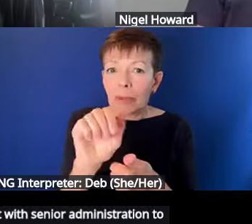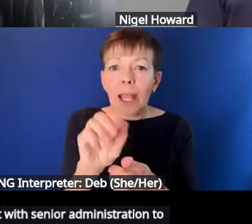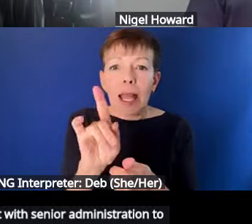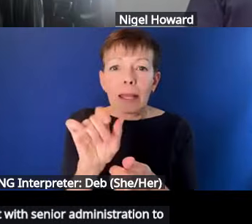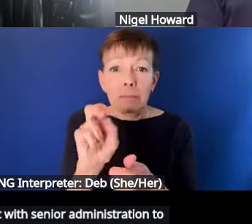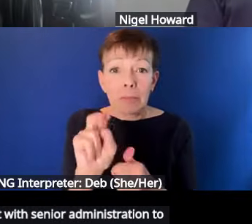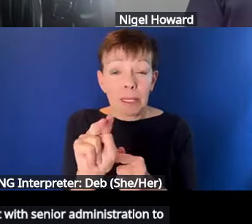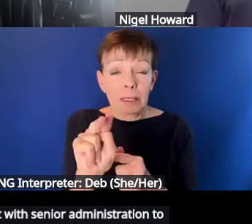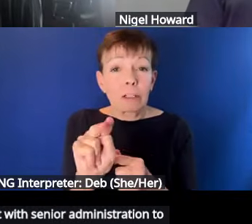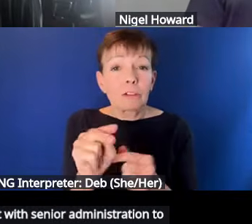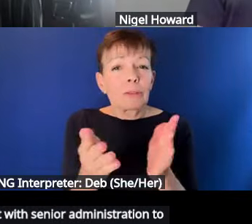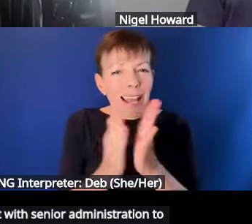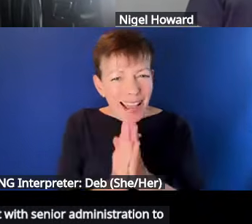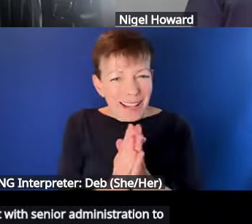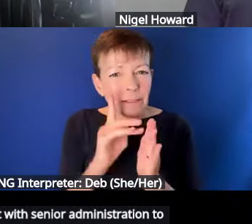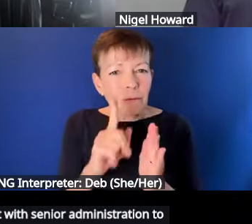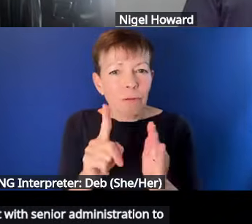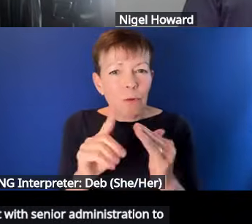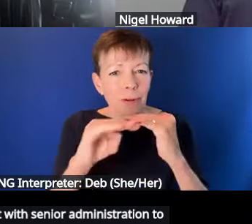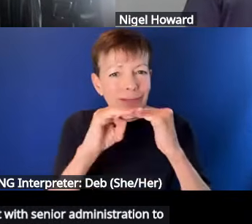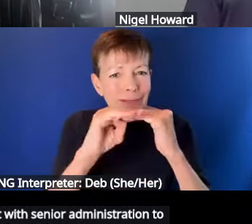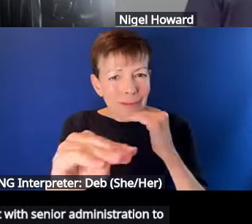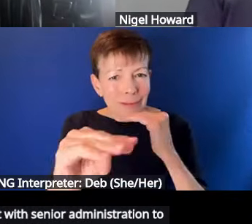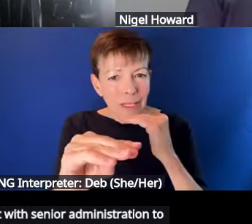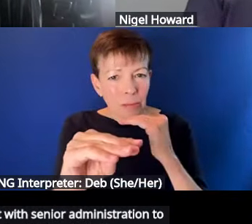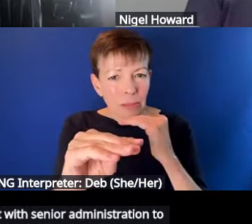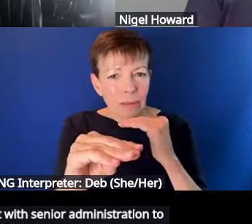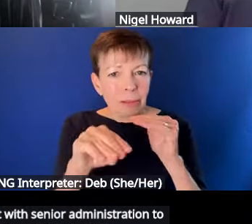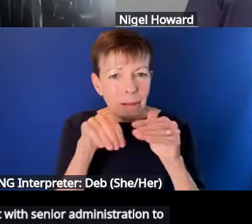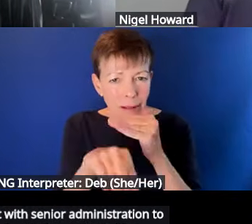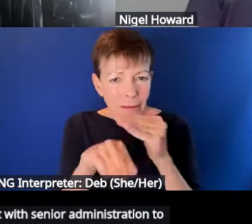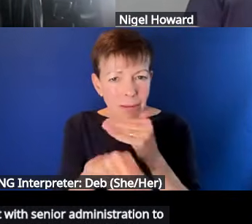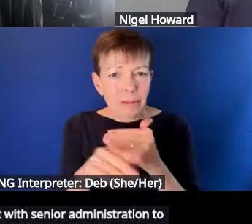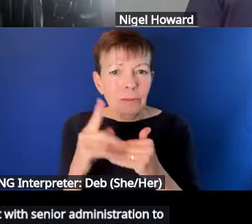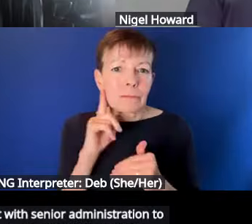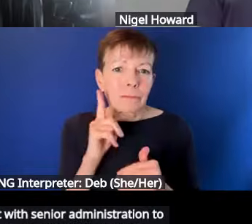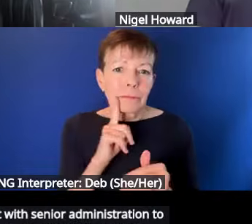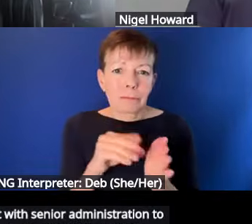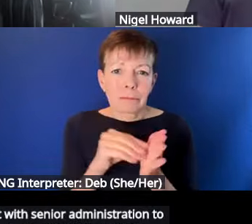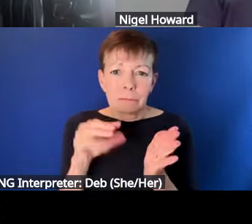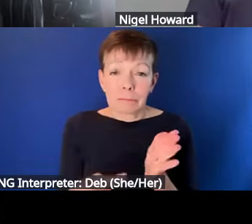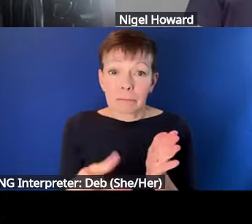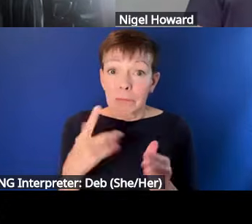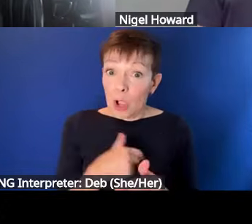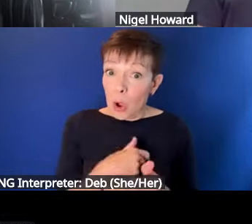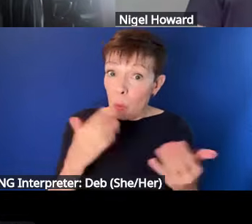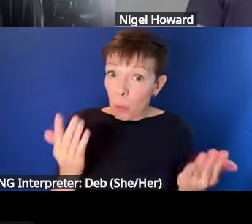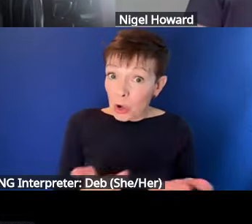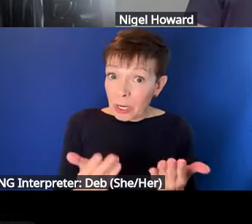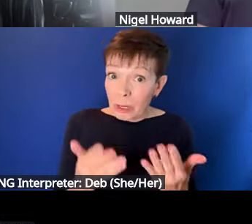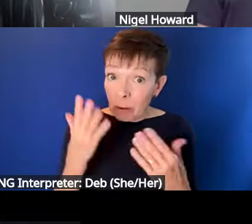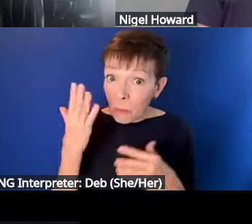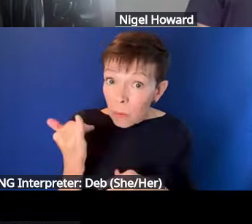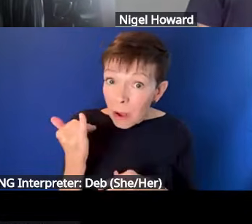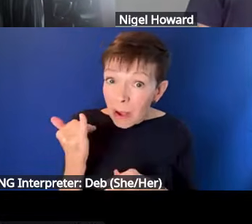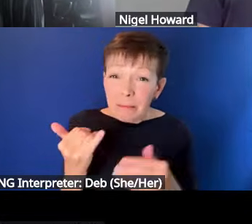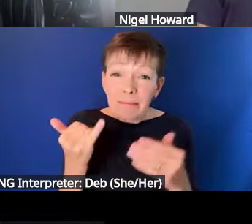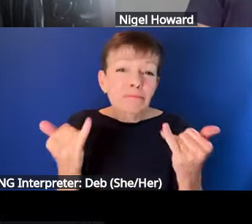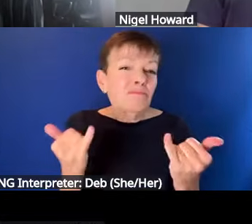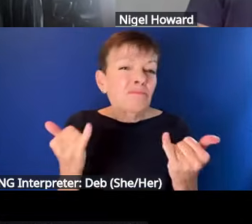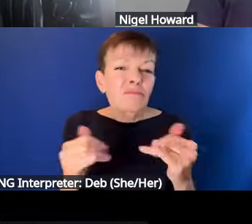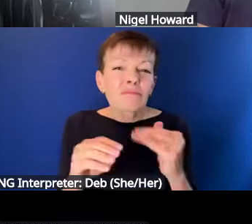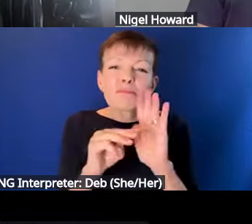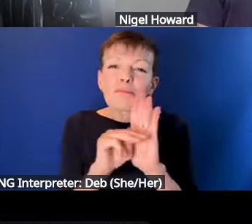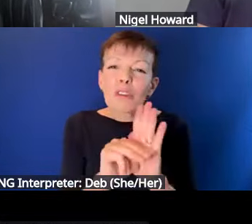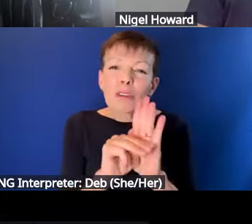of access for deaf students in SD 61. We are here because the district's current model is not